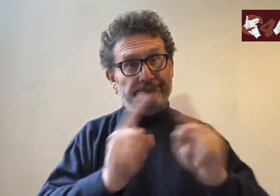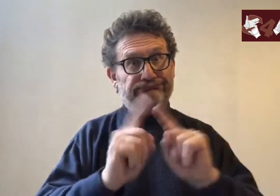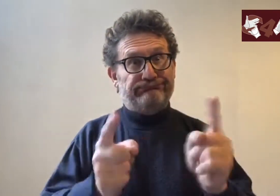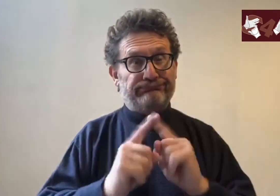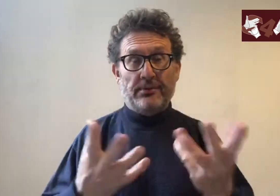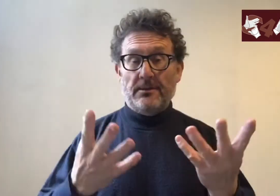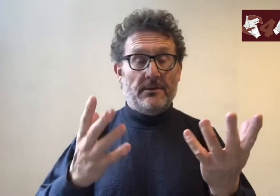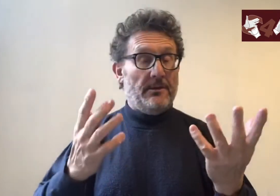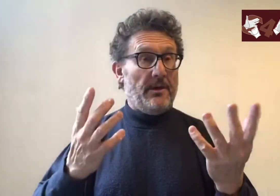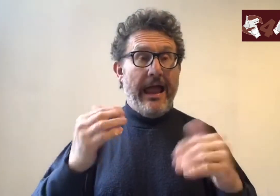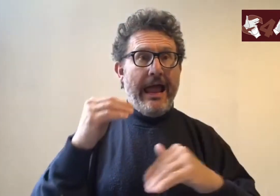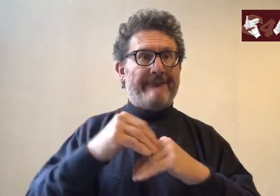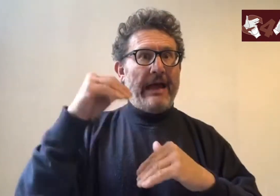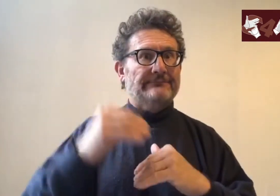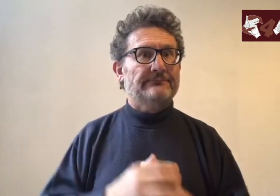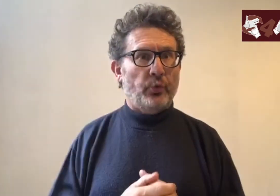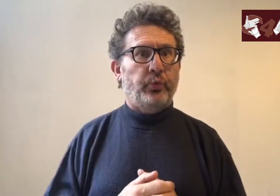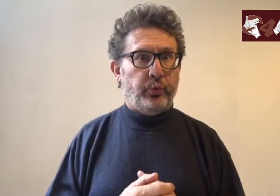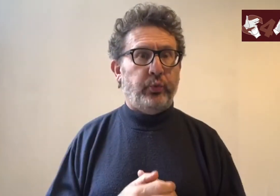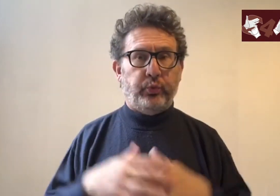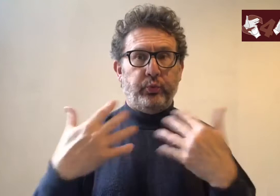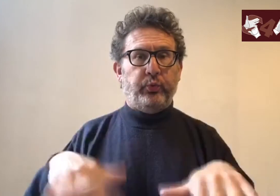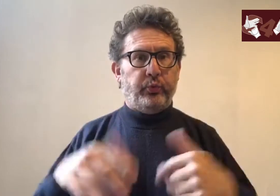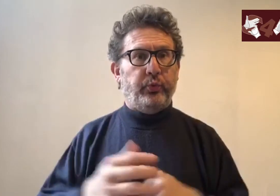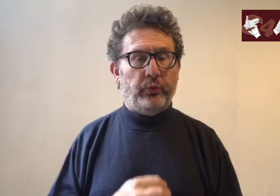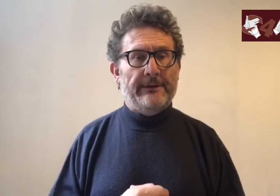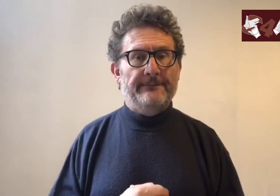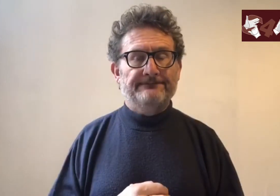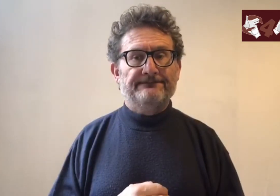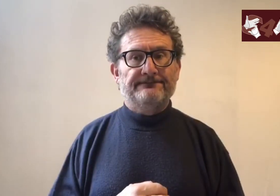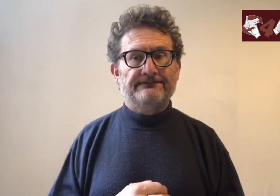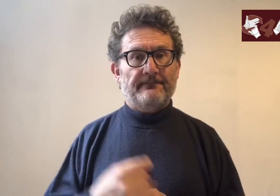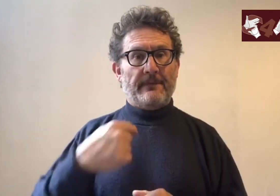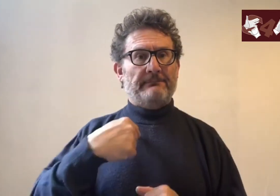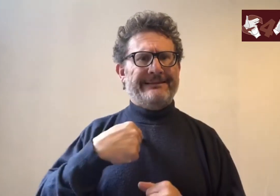There's so many areas, isn't it, that this is impacting people's lives.